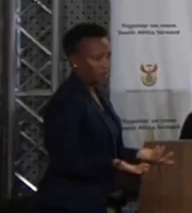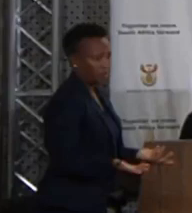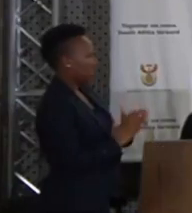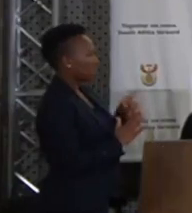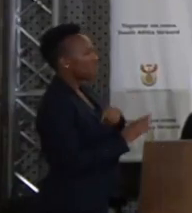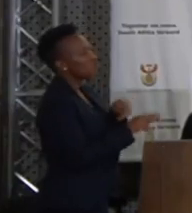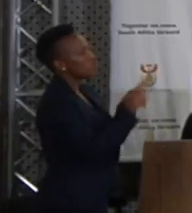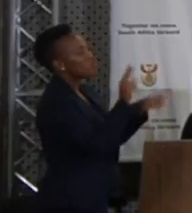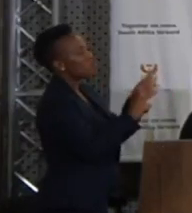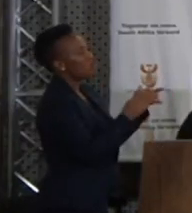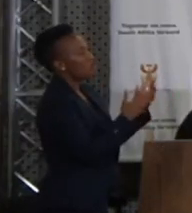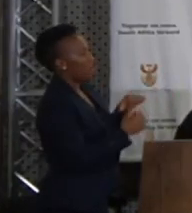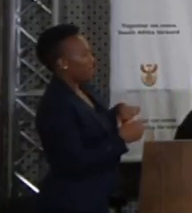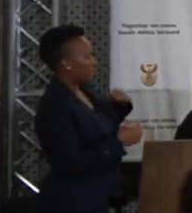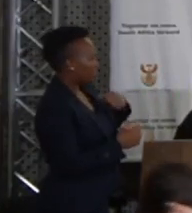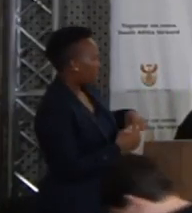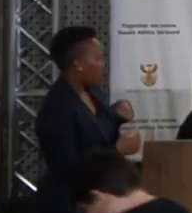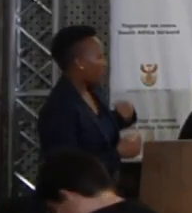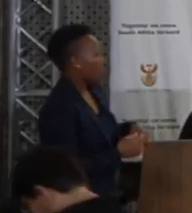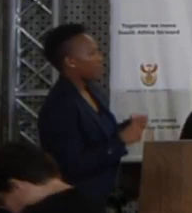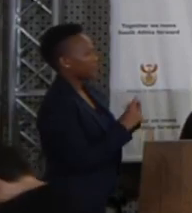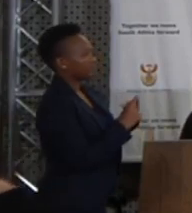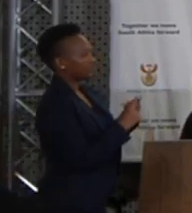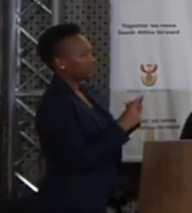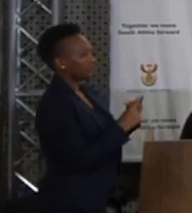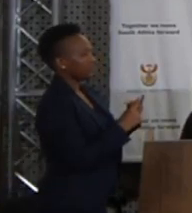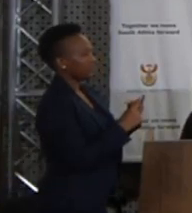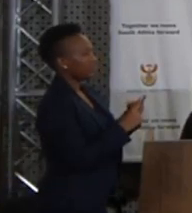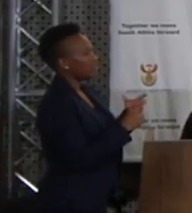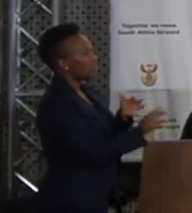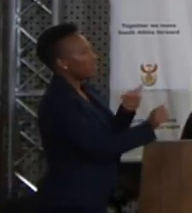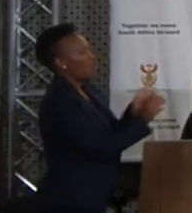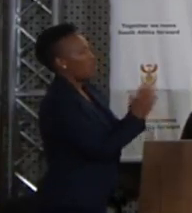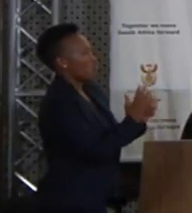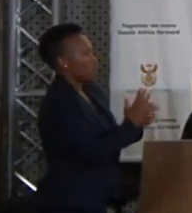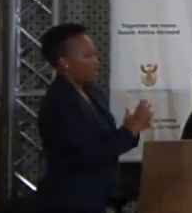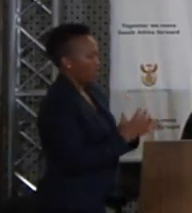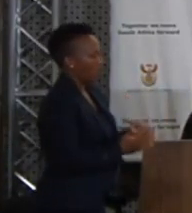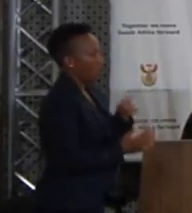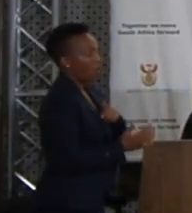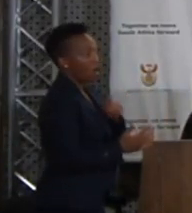you monitor how municipalities stick to the rules